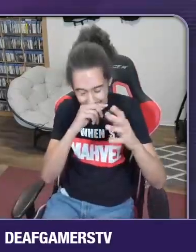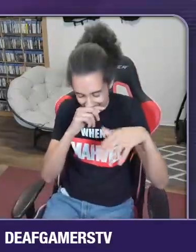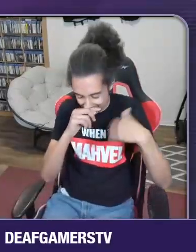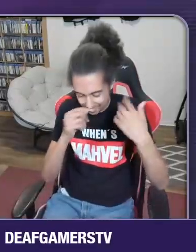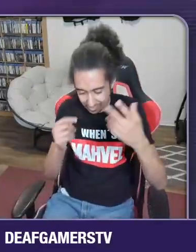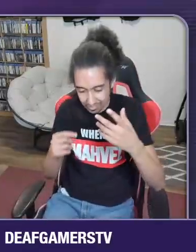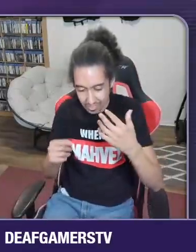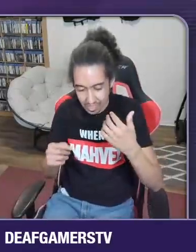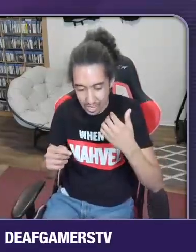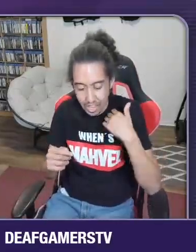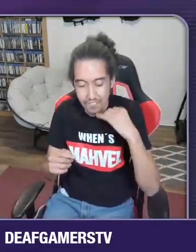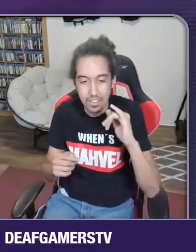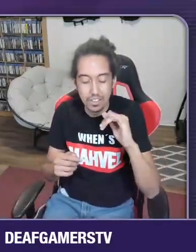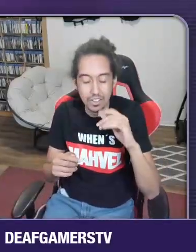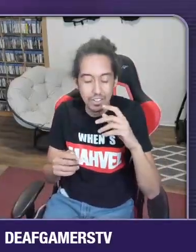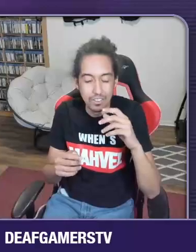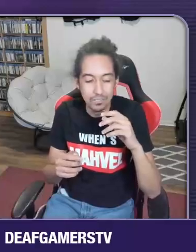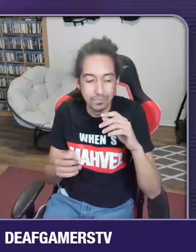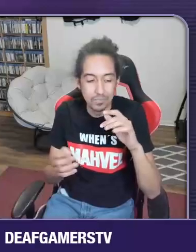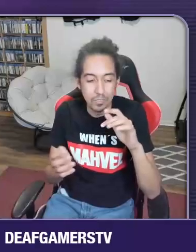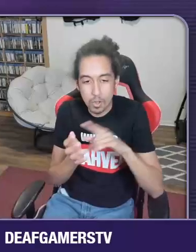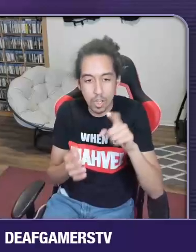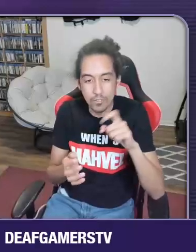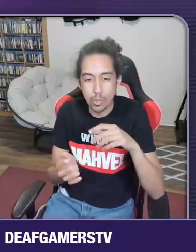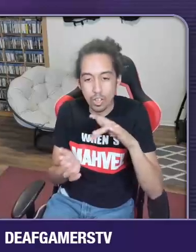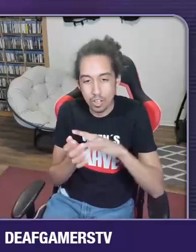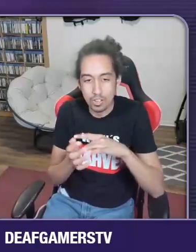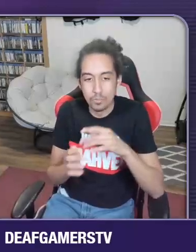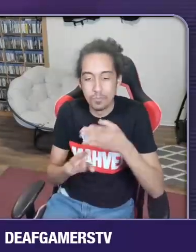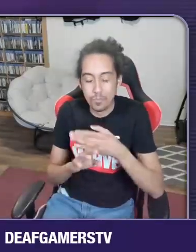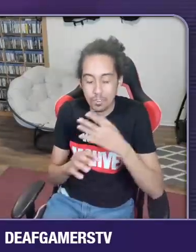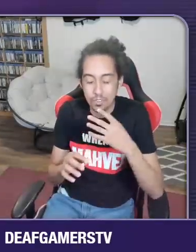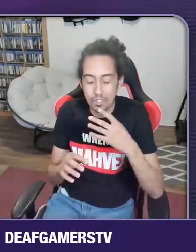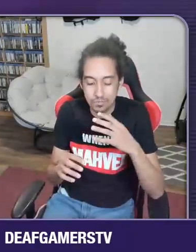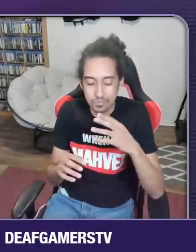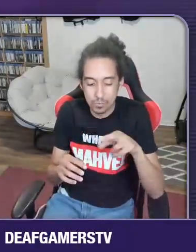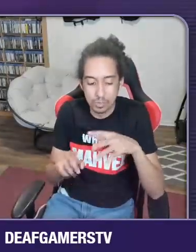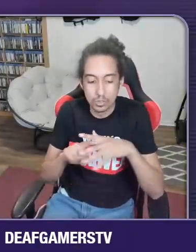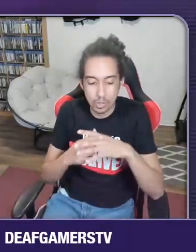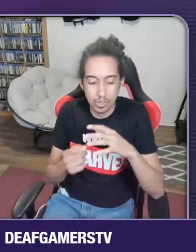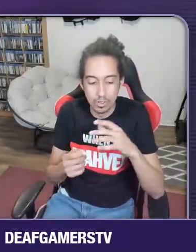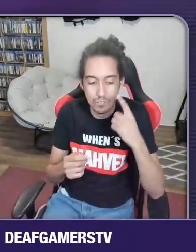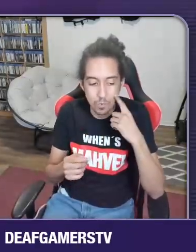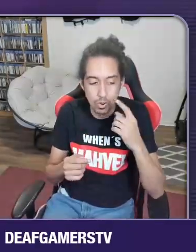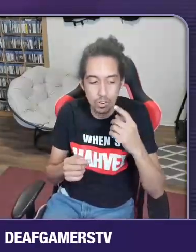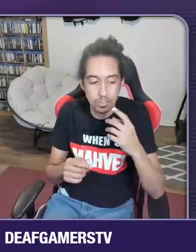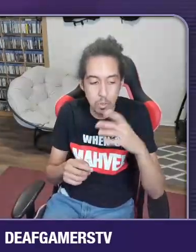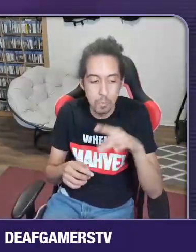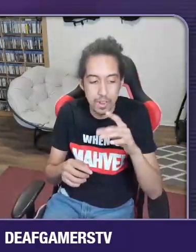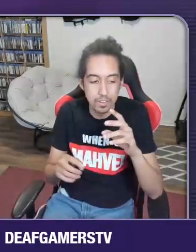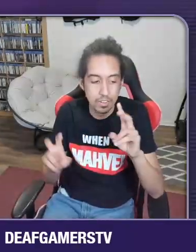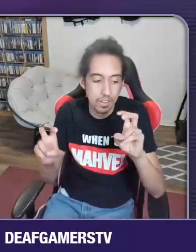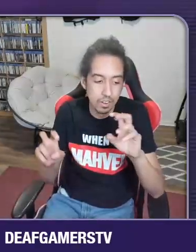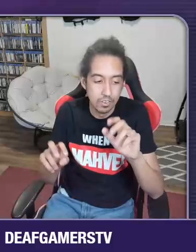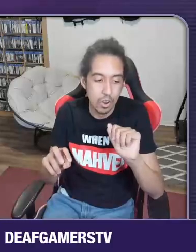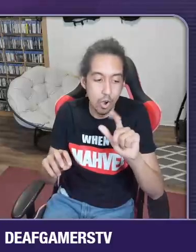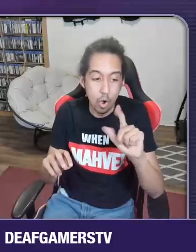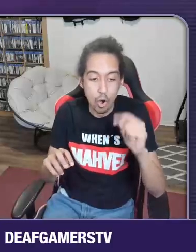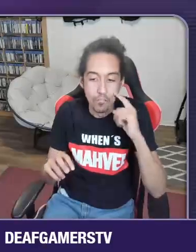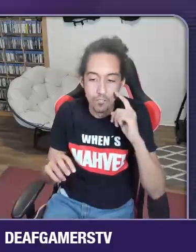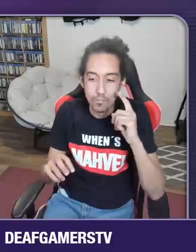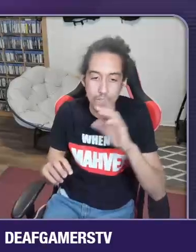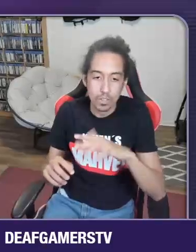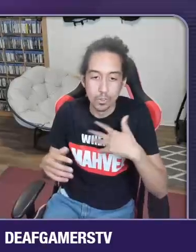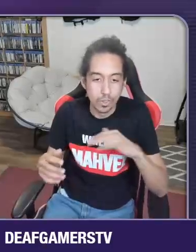back to this mid-screen situation and start the post again. Doing a little bit of work in the neutral there. Yeah, I'm surprised he didn't cancel it. That's one of the